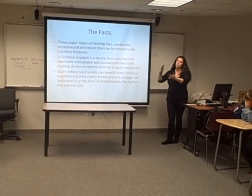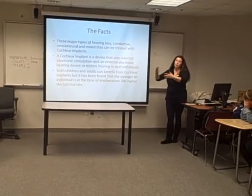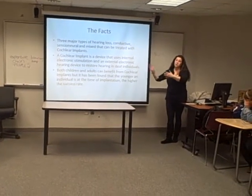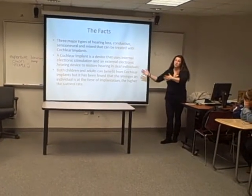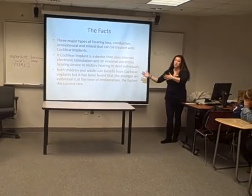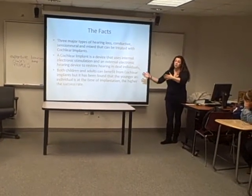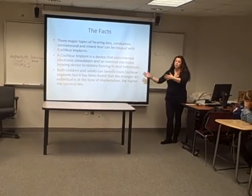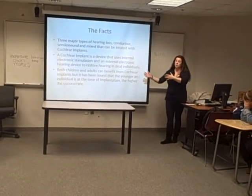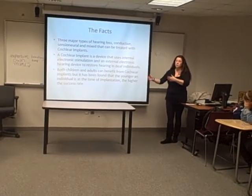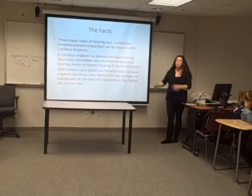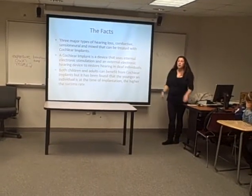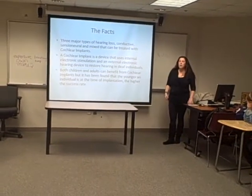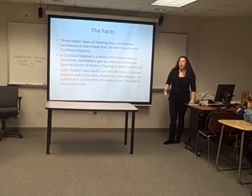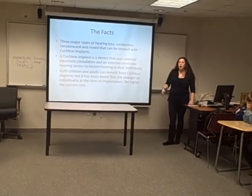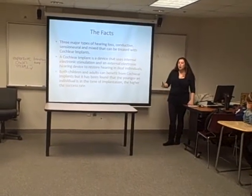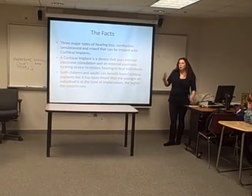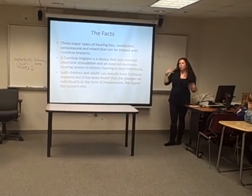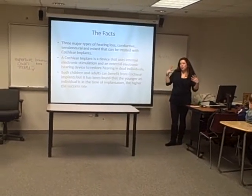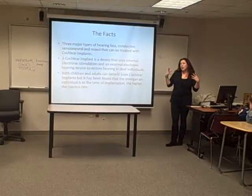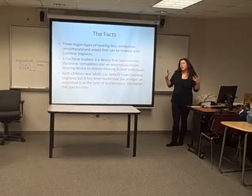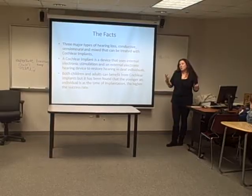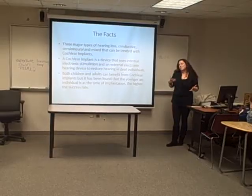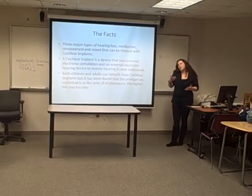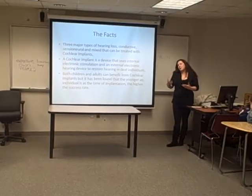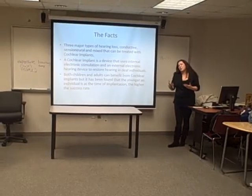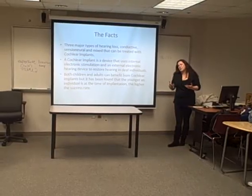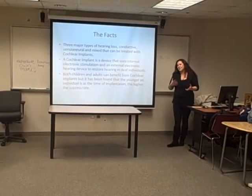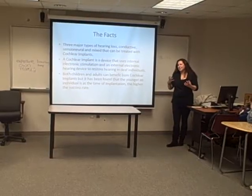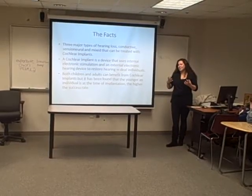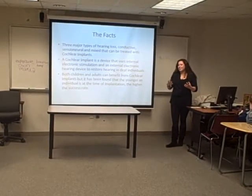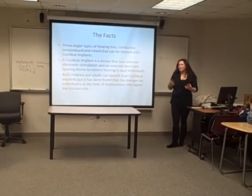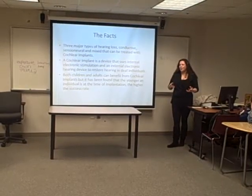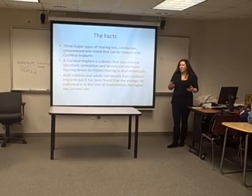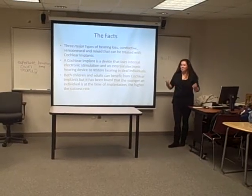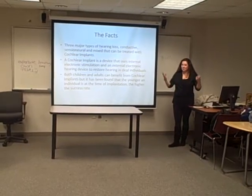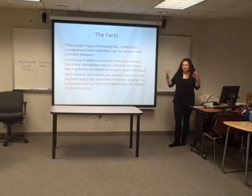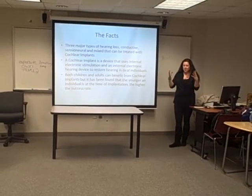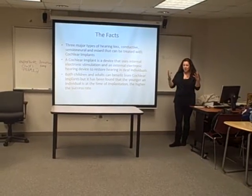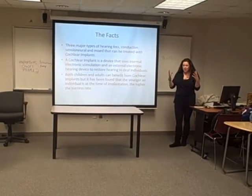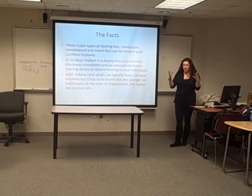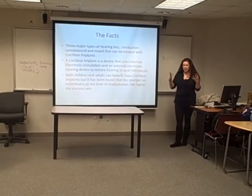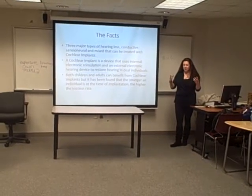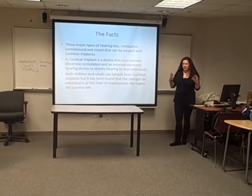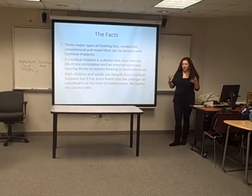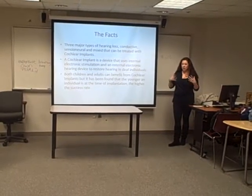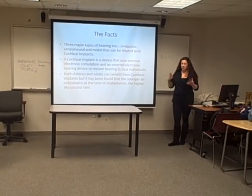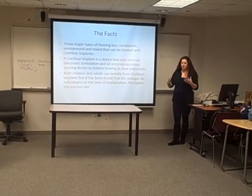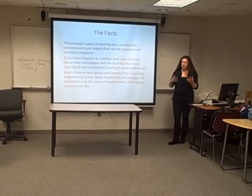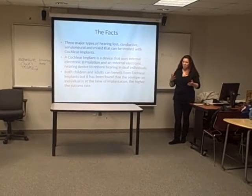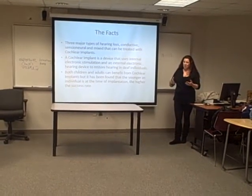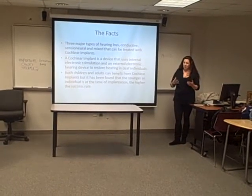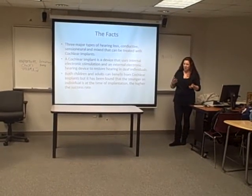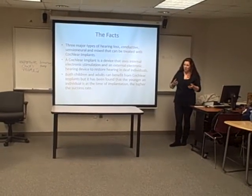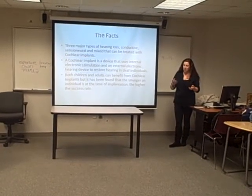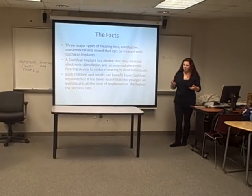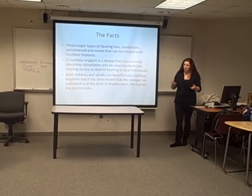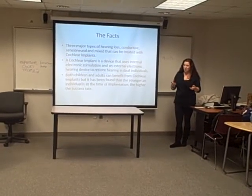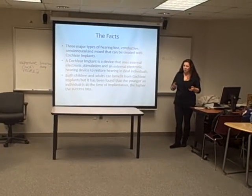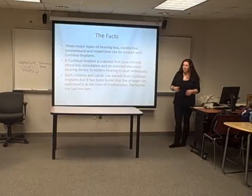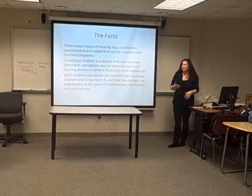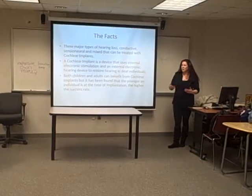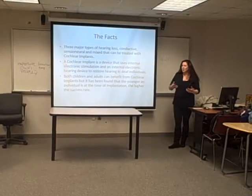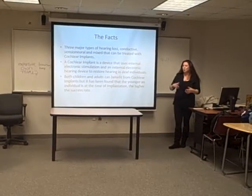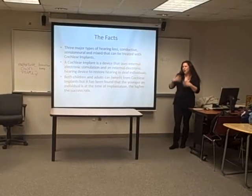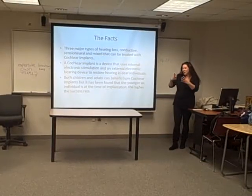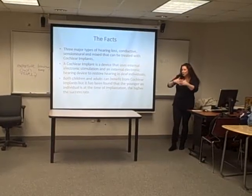implant at 40, 50 years old, the brain really is not, it's kind of stopped developing